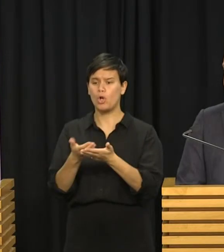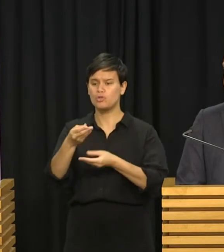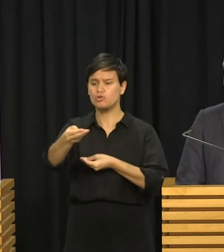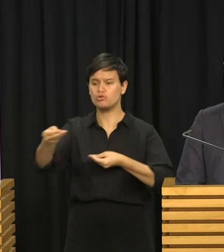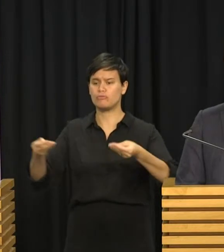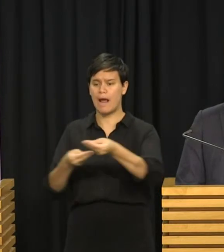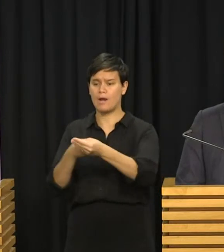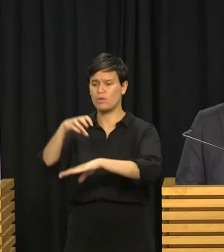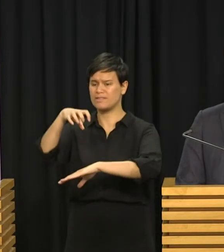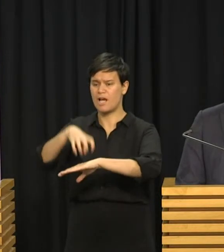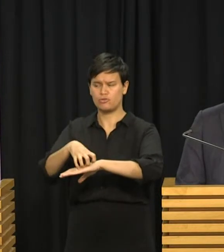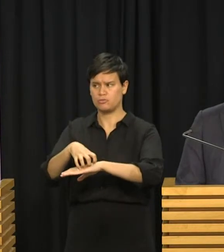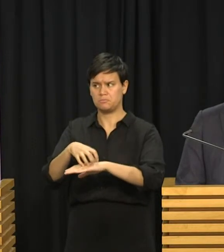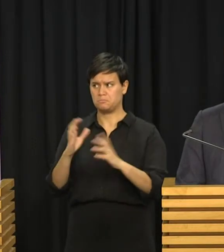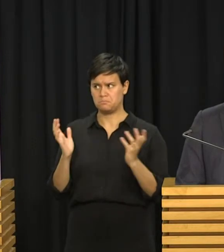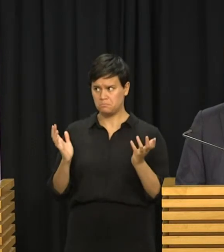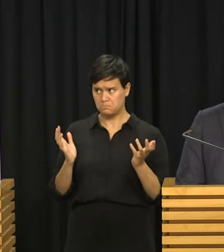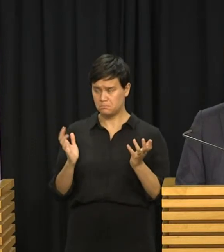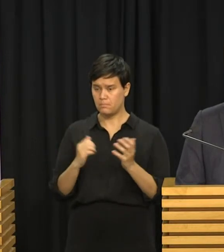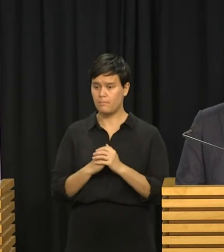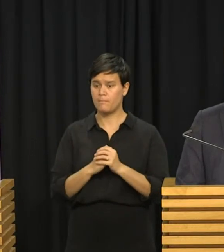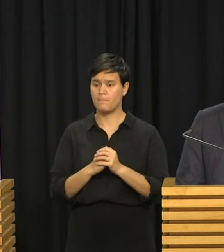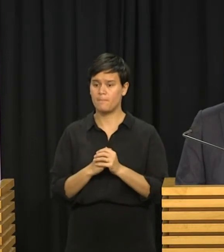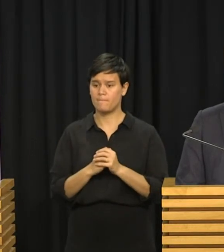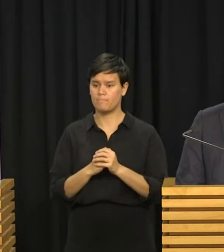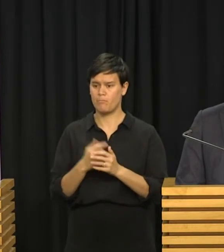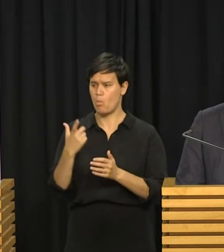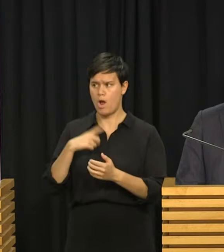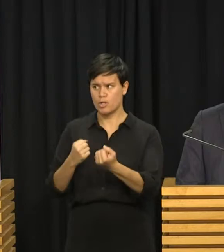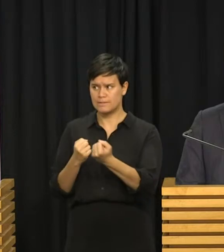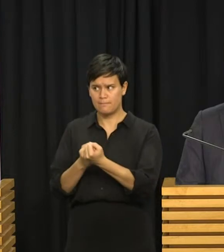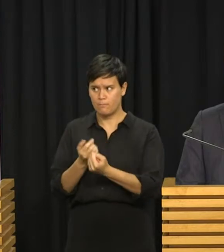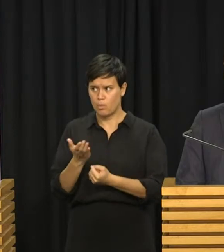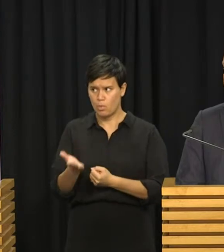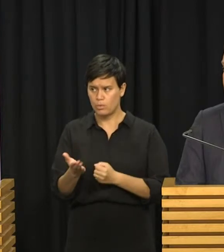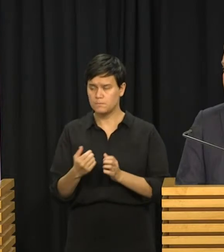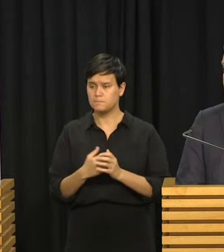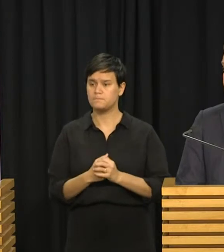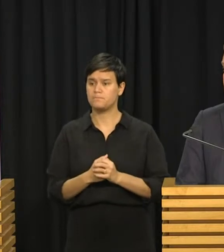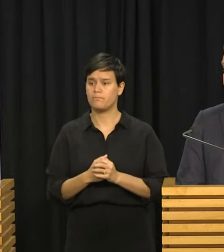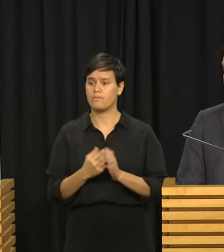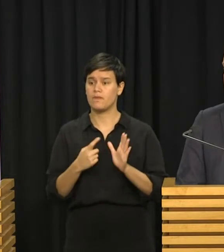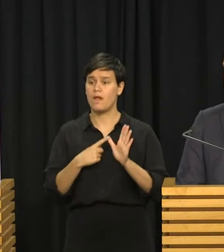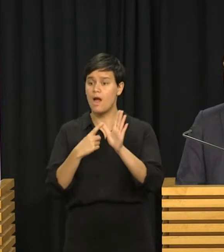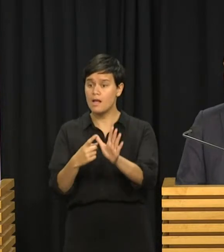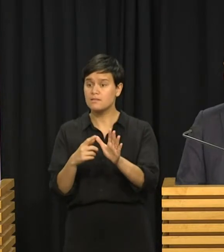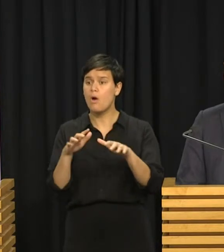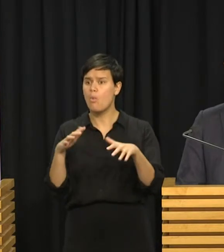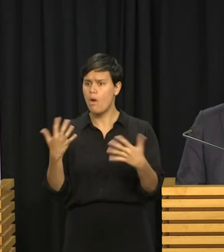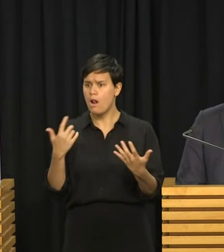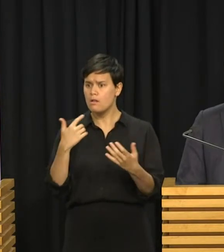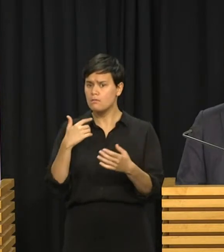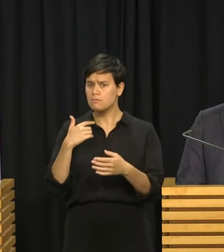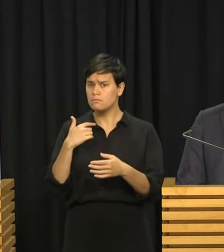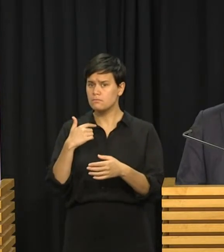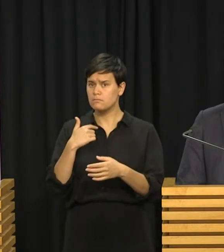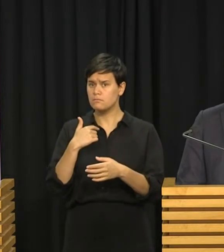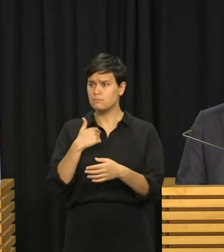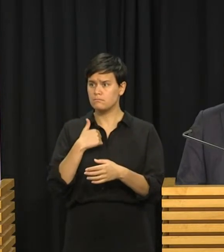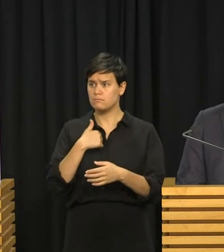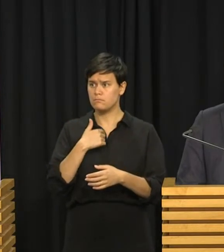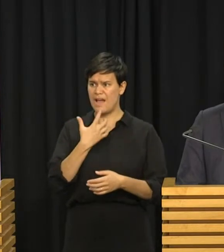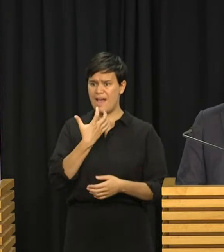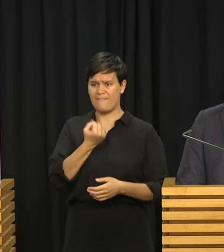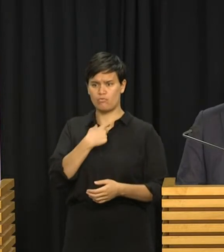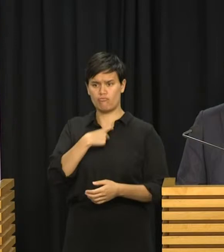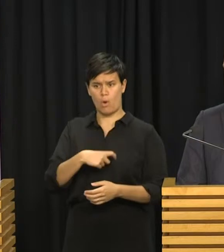that have been raised, we have played a productive role. And in fact, there is already provision for